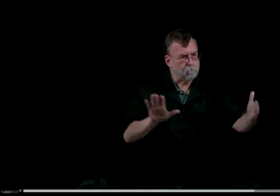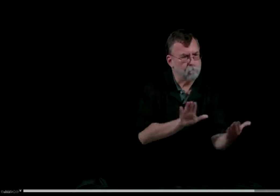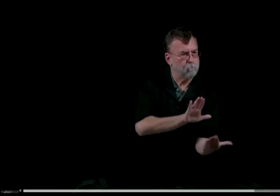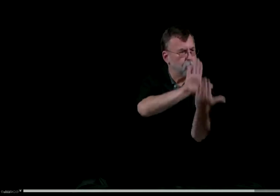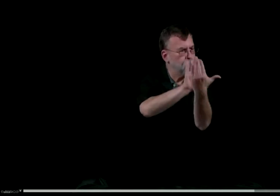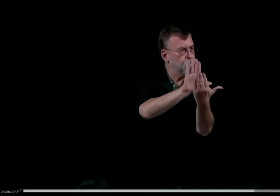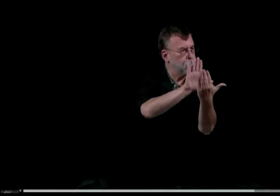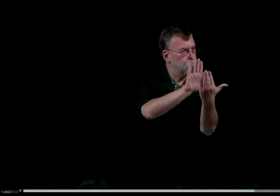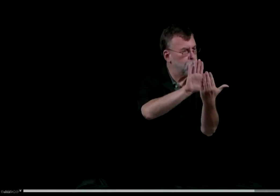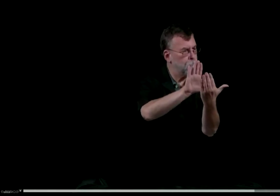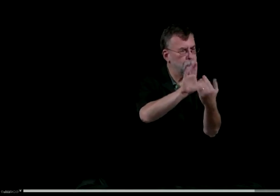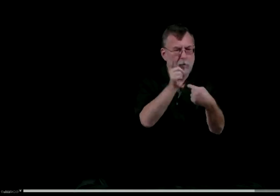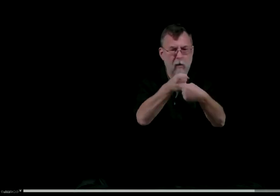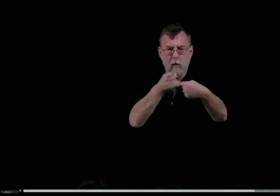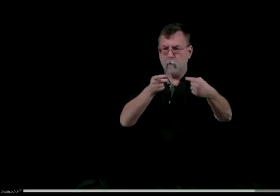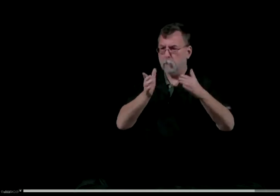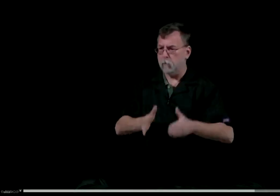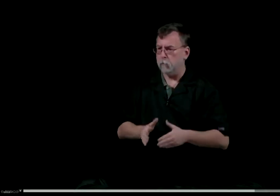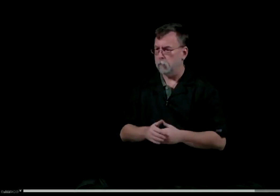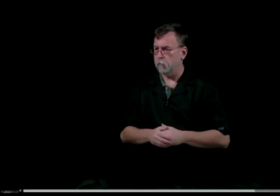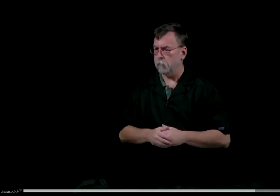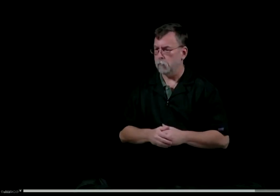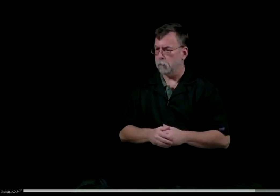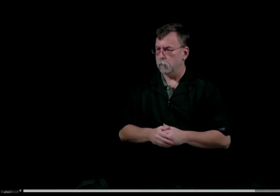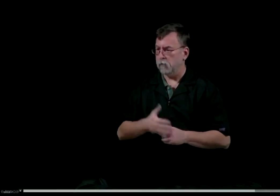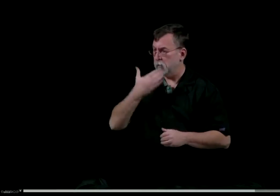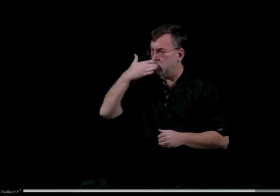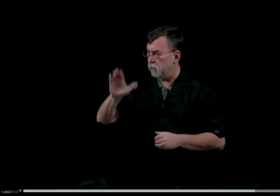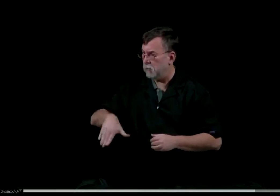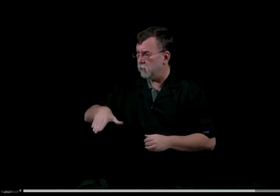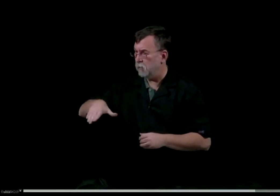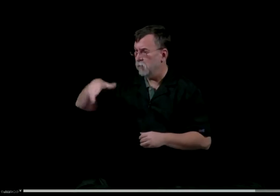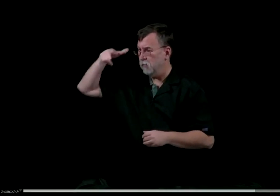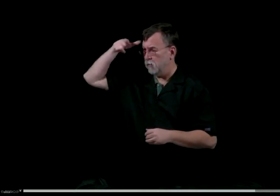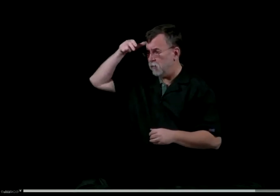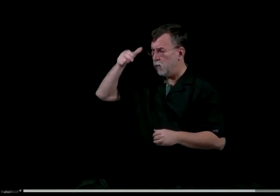So we have to give up our bodies to face our enemies.